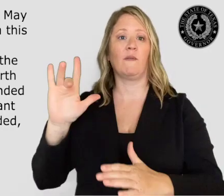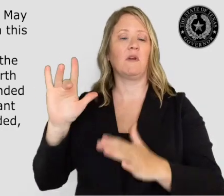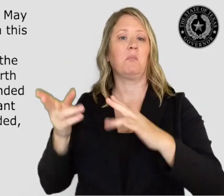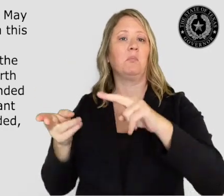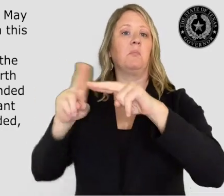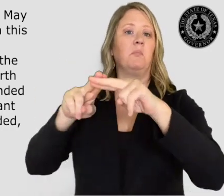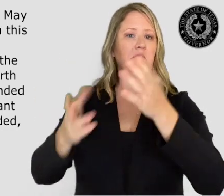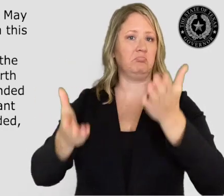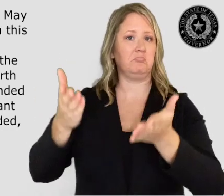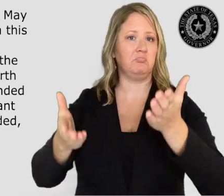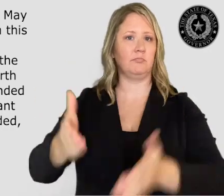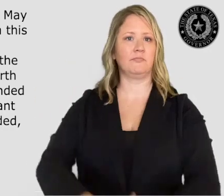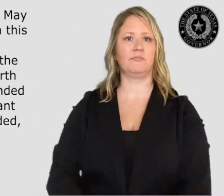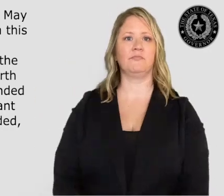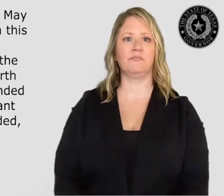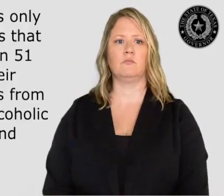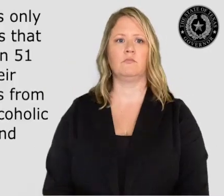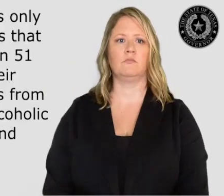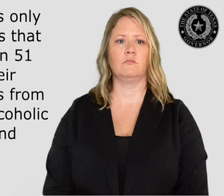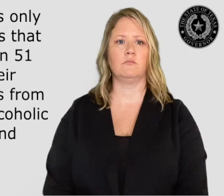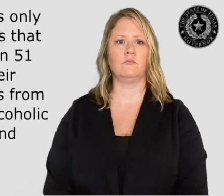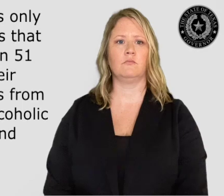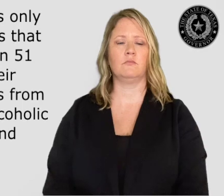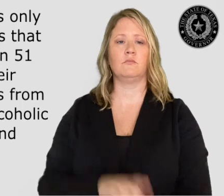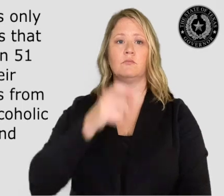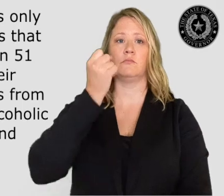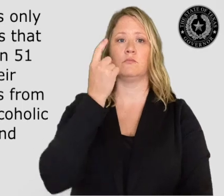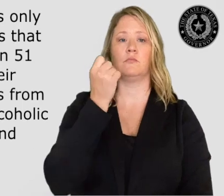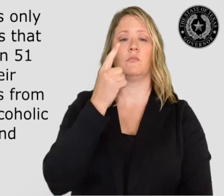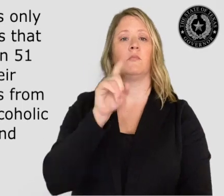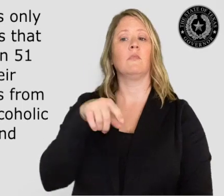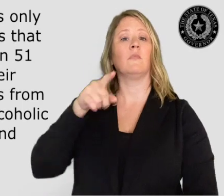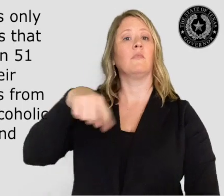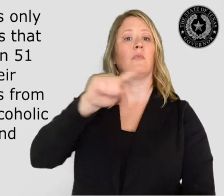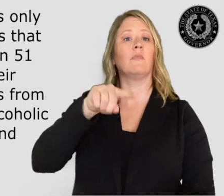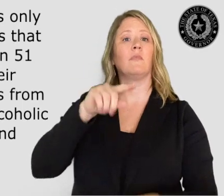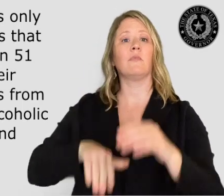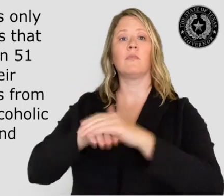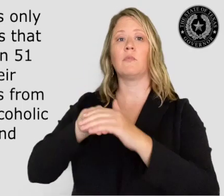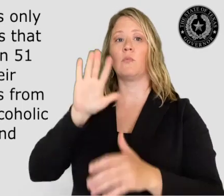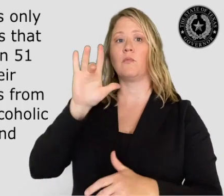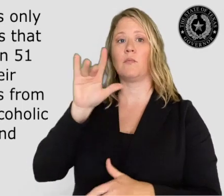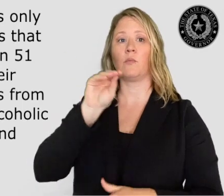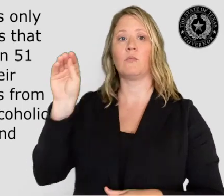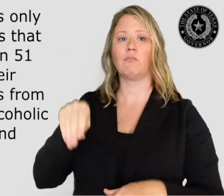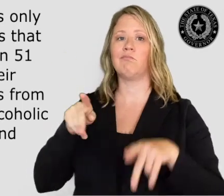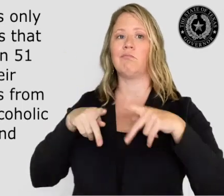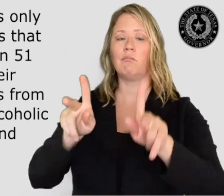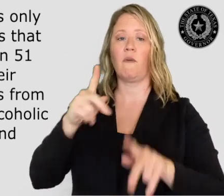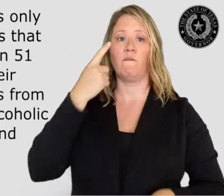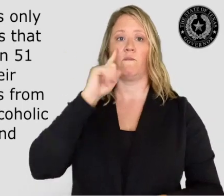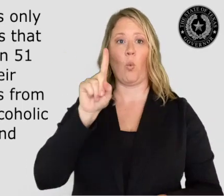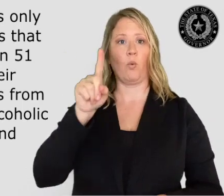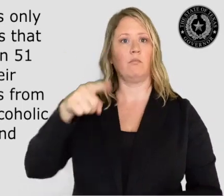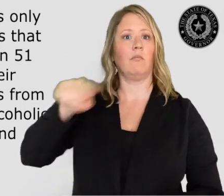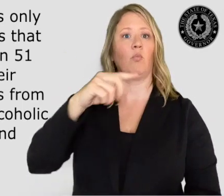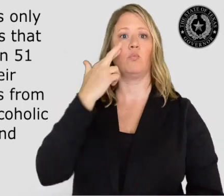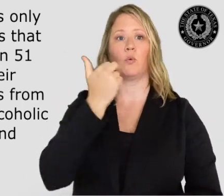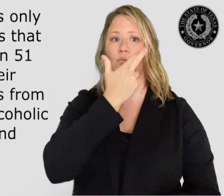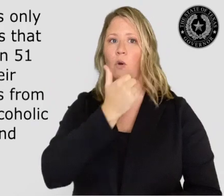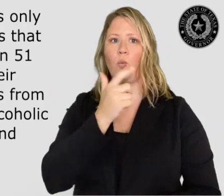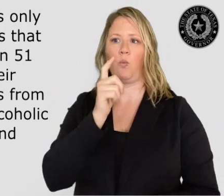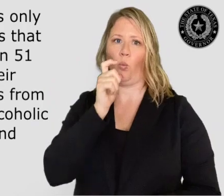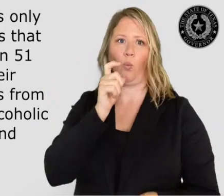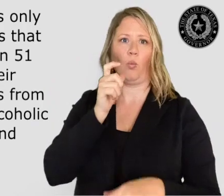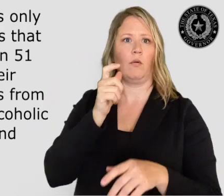expanded dine-in restaurant services, provided, however, that a. This applies only to restaurants that have less than